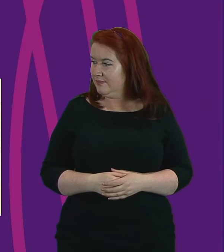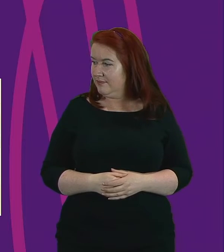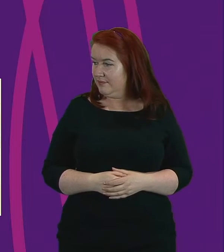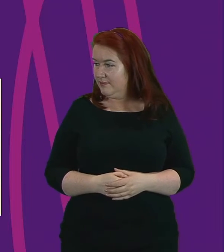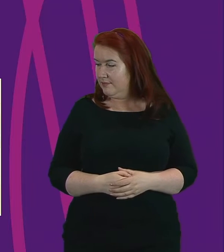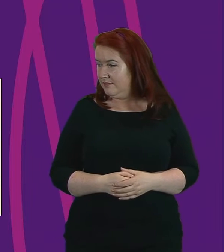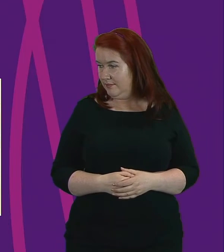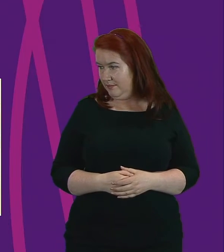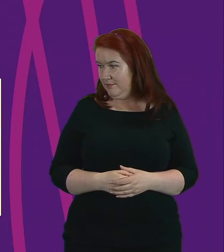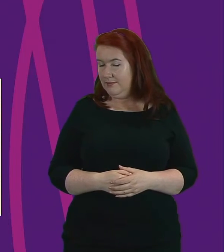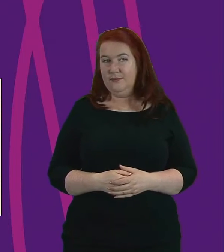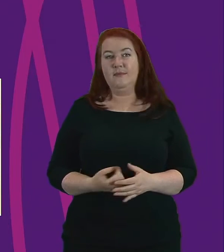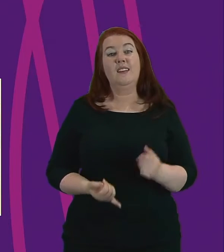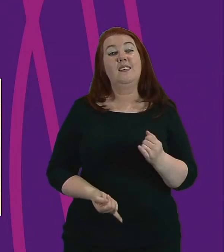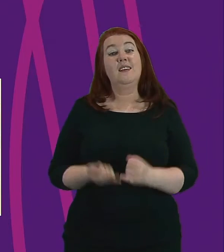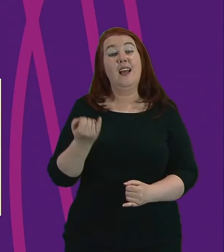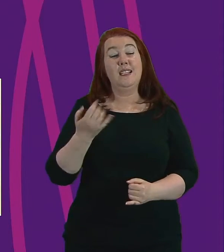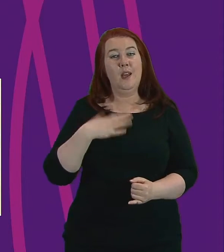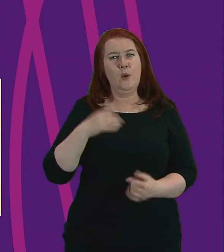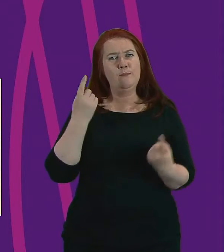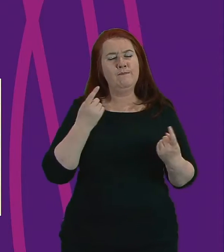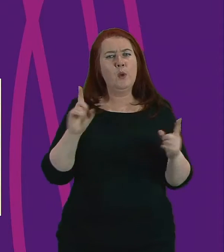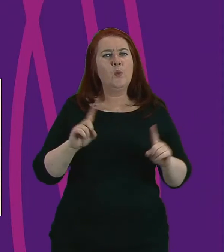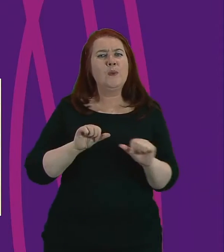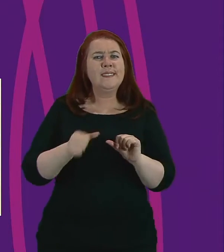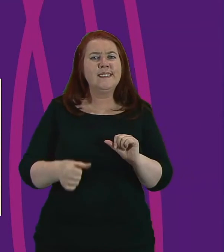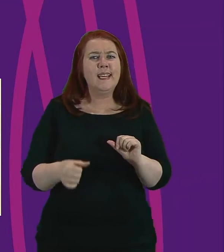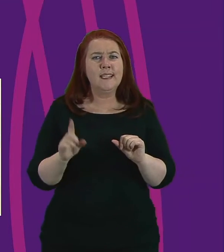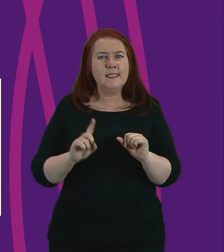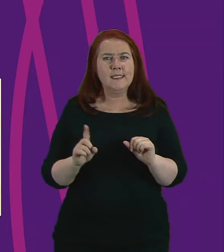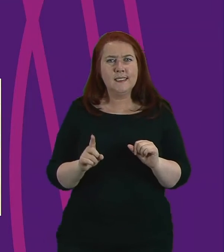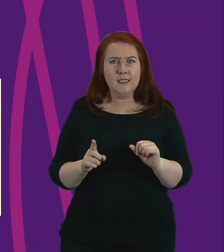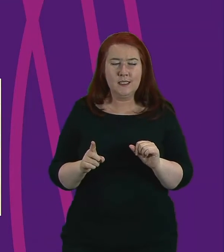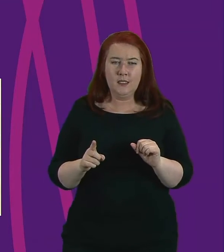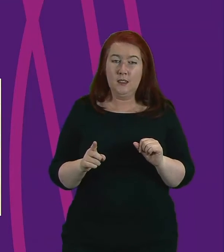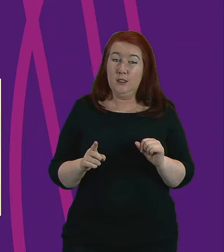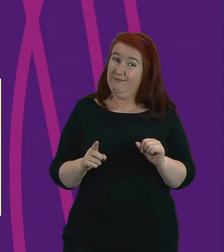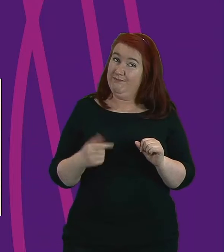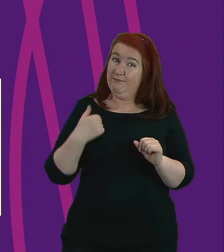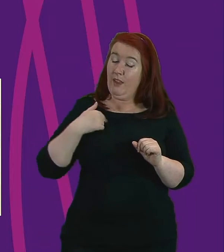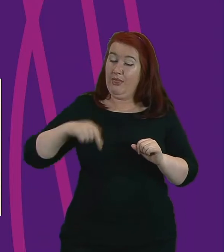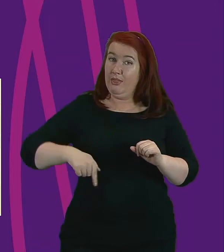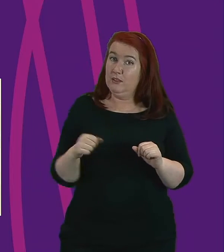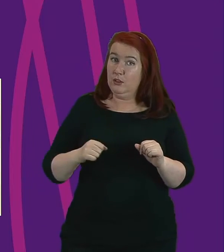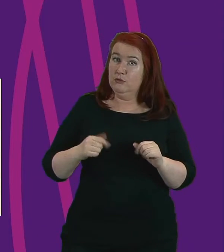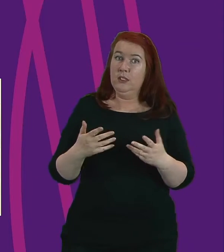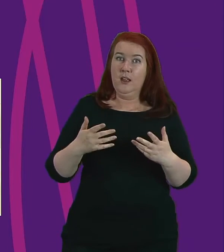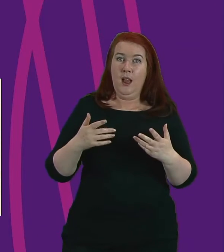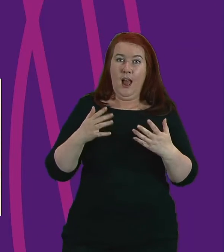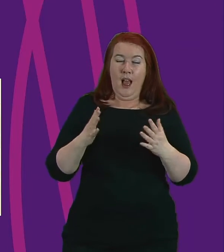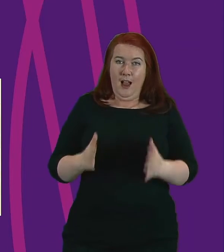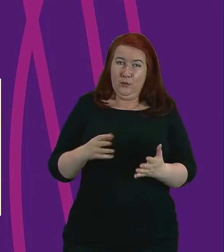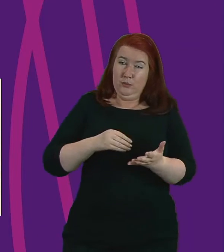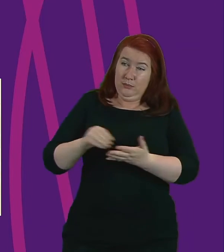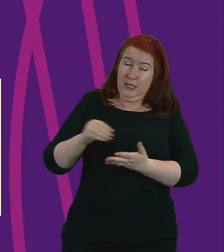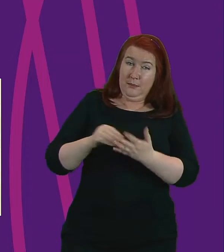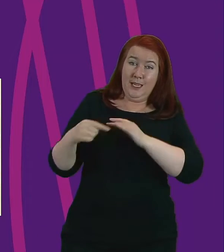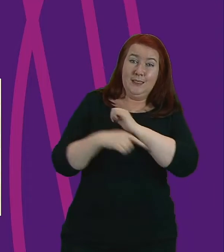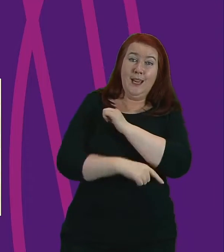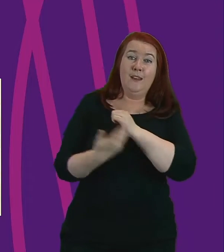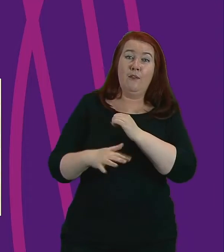Finally, I want to consider what is next. It took the country decades to pay off the debt from the Second World War. Clearing